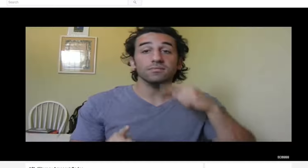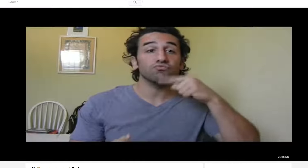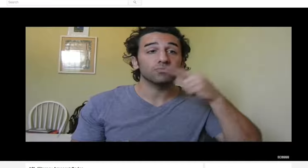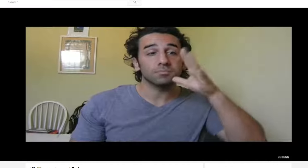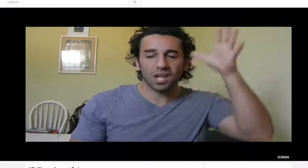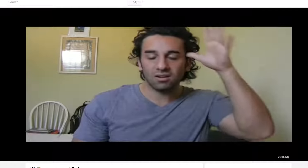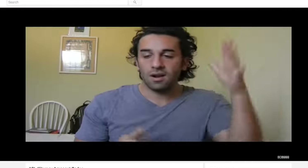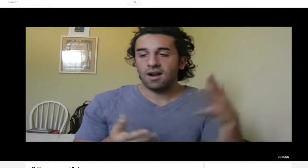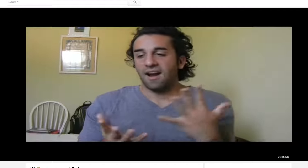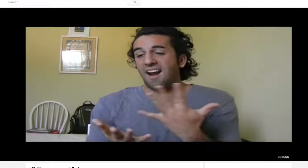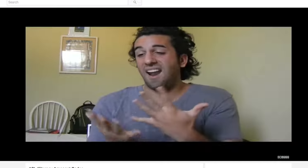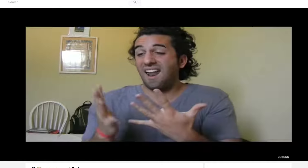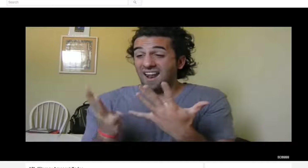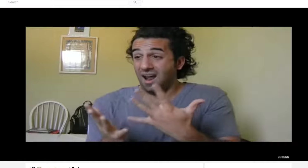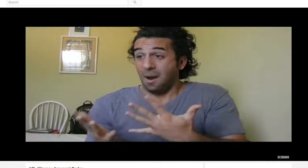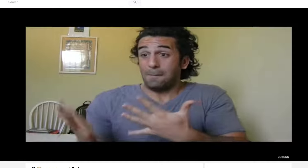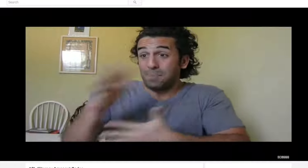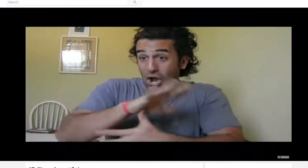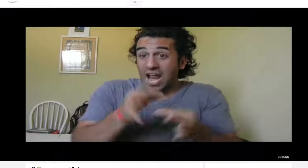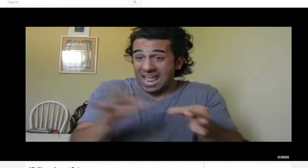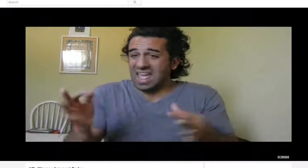no matter what the language is.